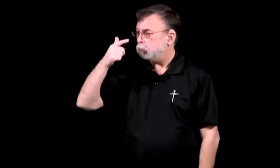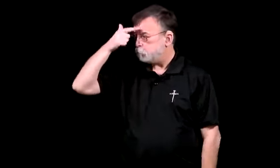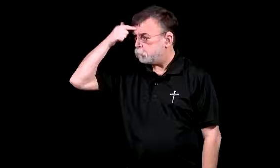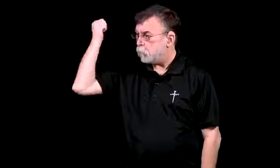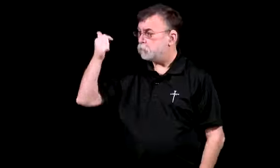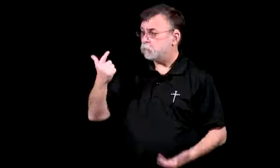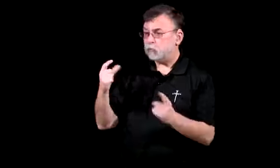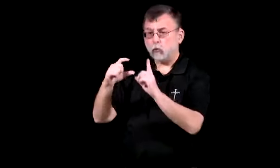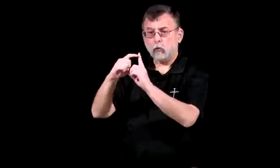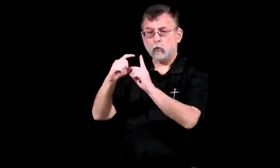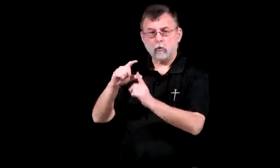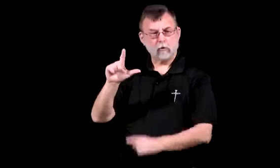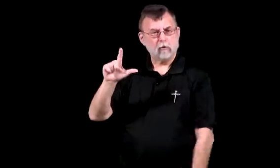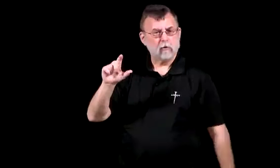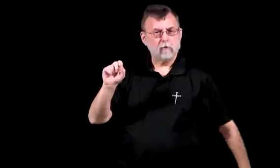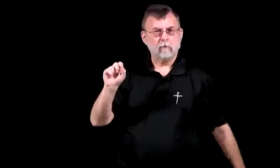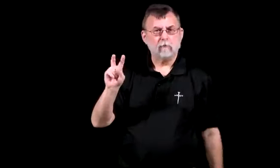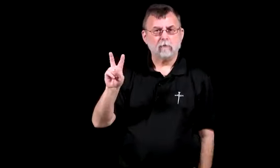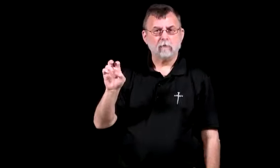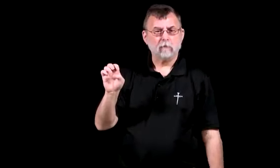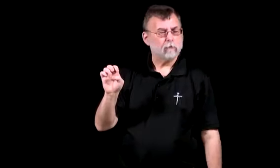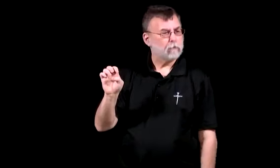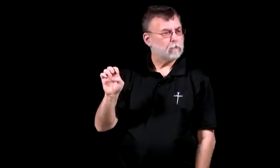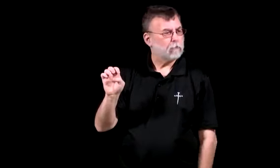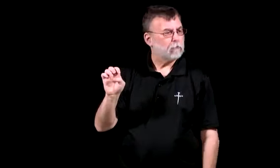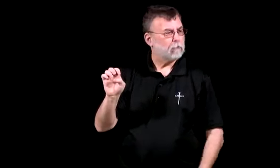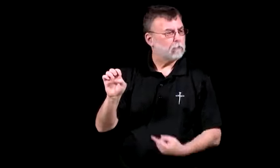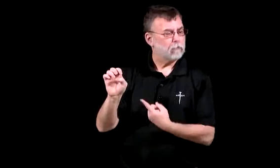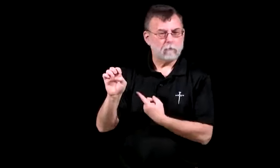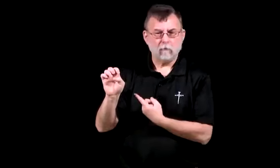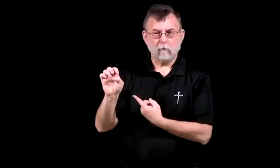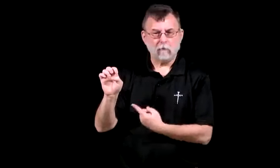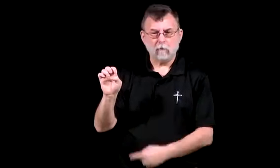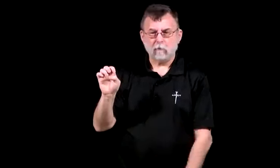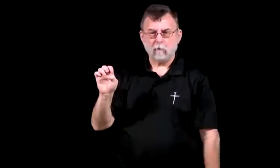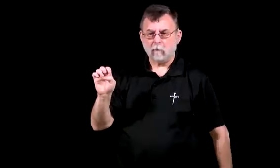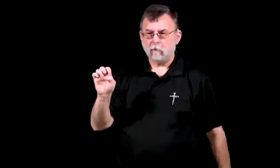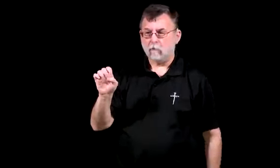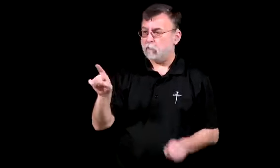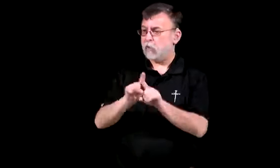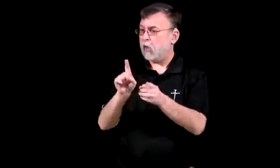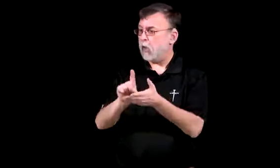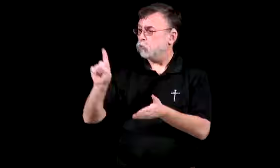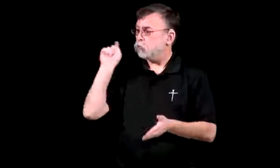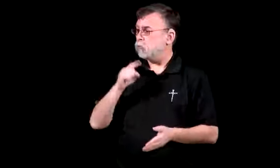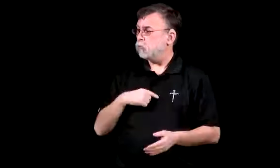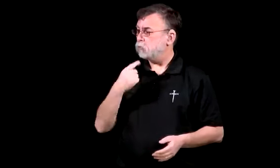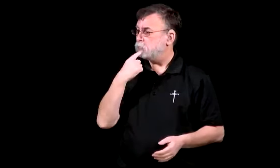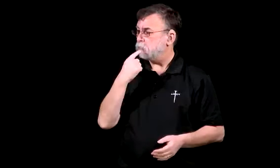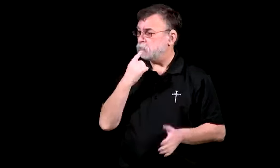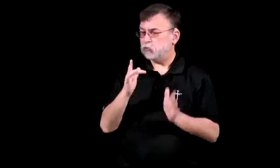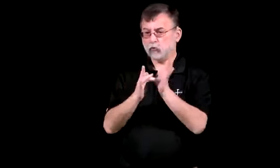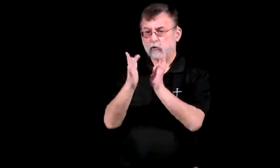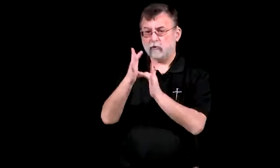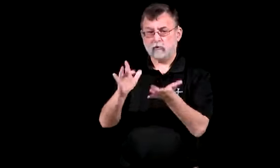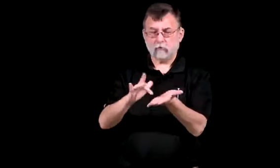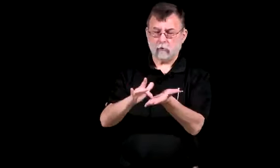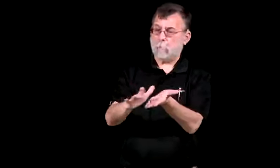But he's still for us because of that love that he has for us. And last week we were talking